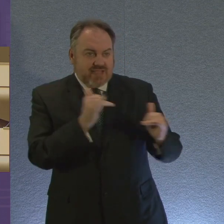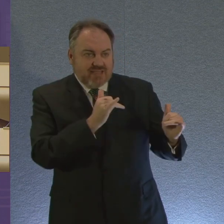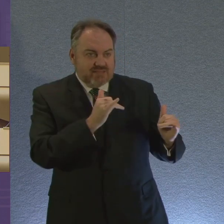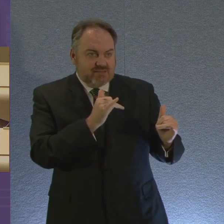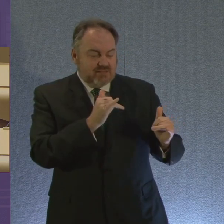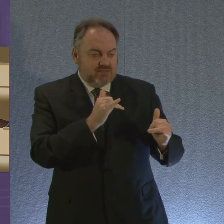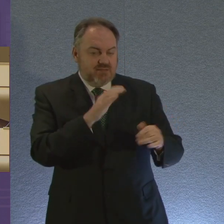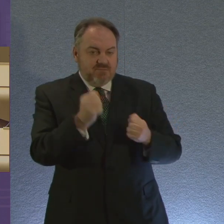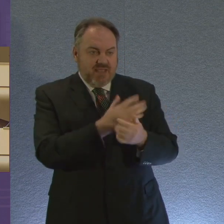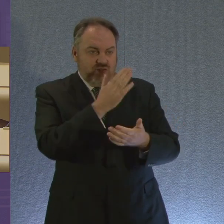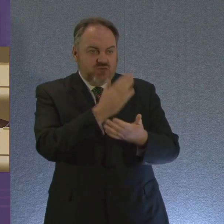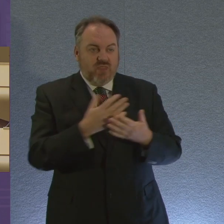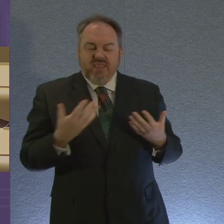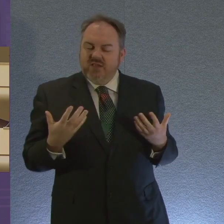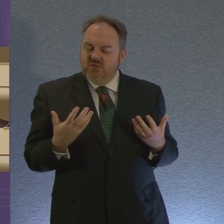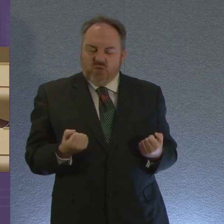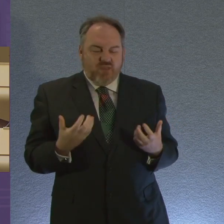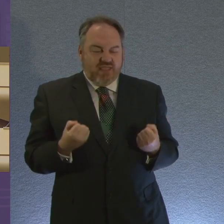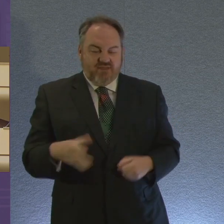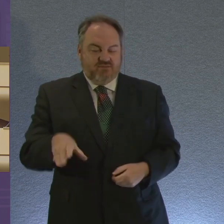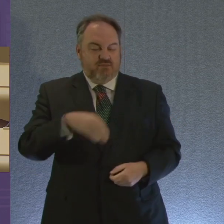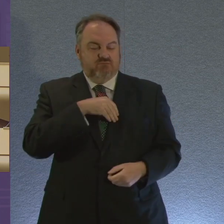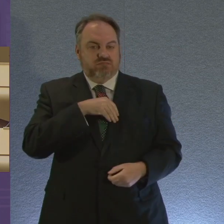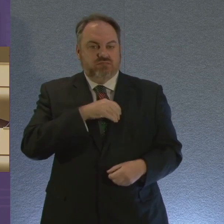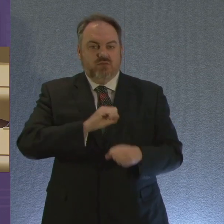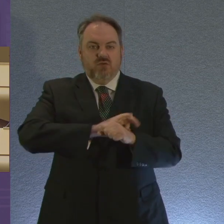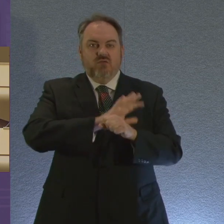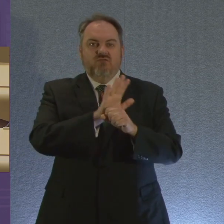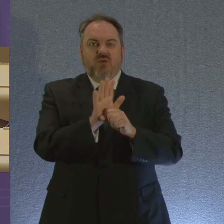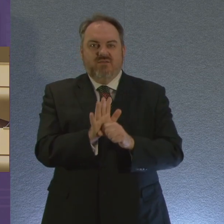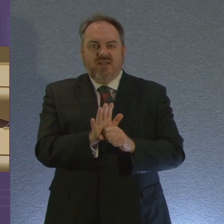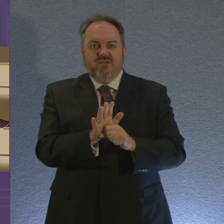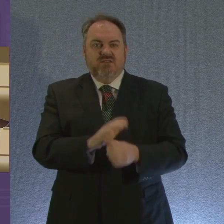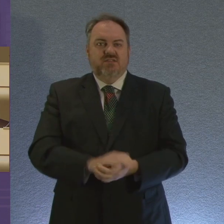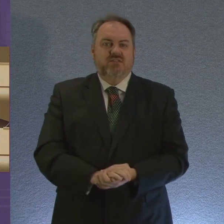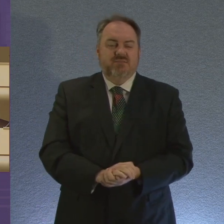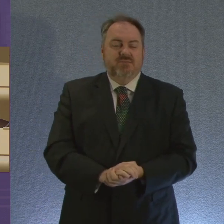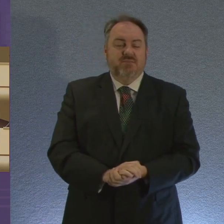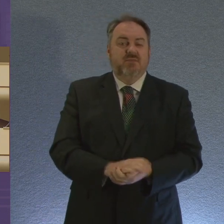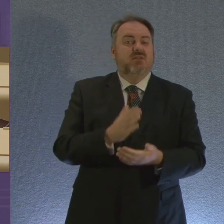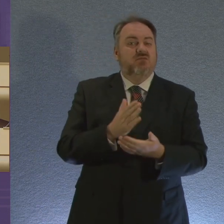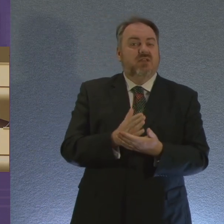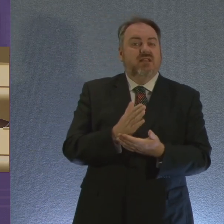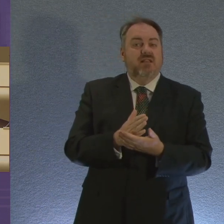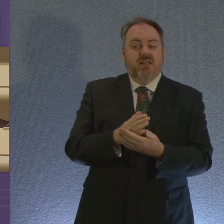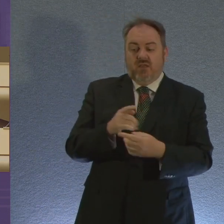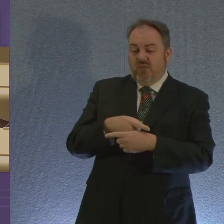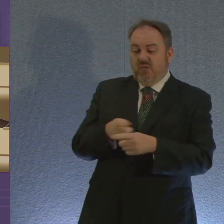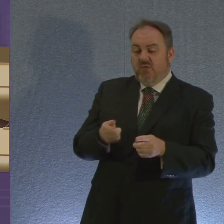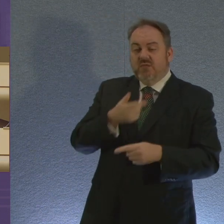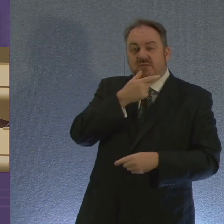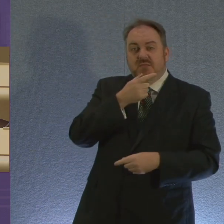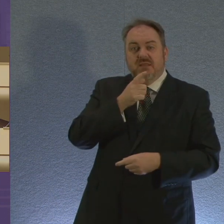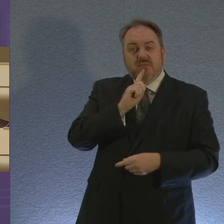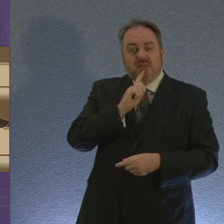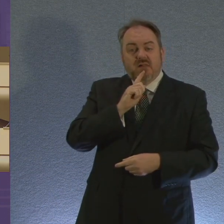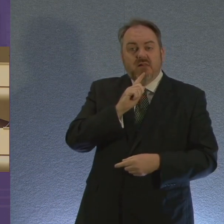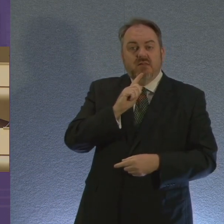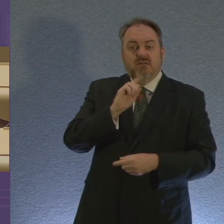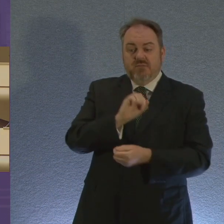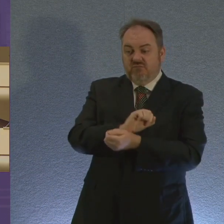it's important that we have a duty of care to those prisoners and also to those who they're going to come into contact with